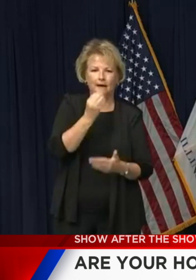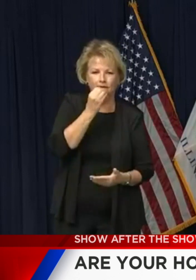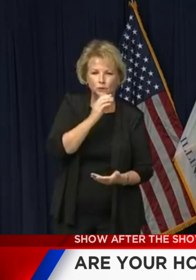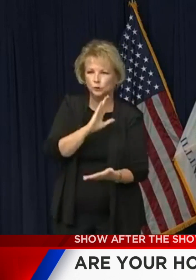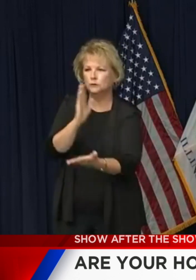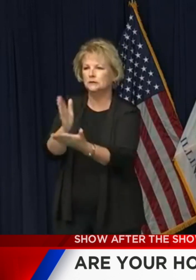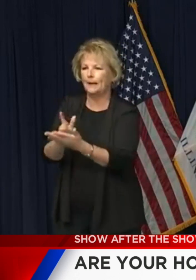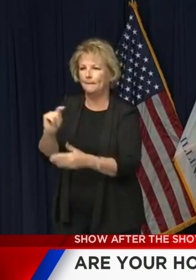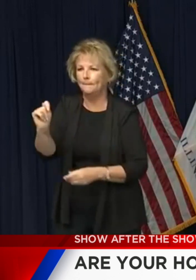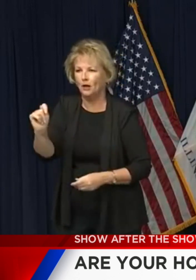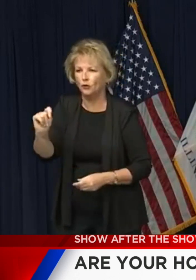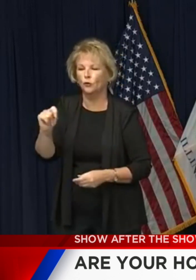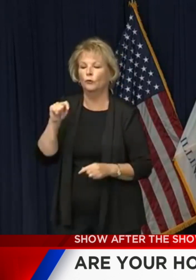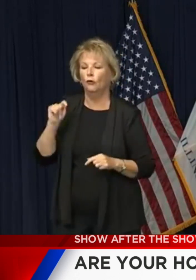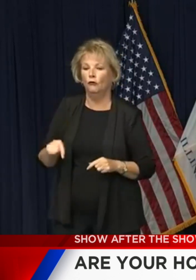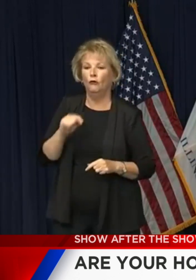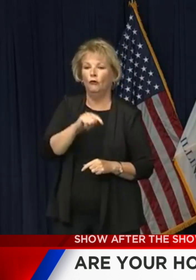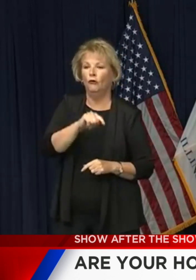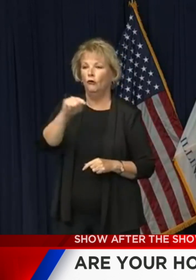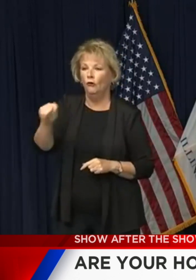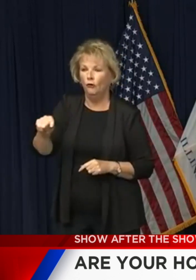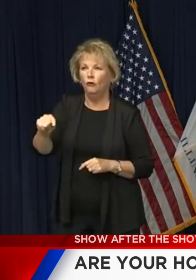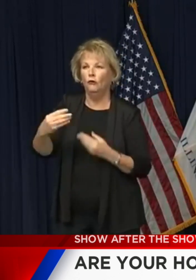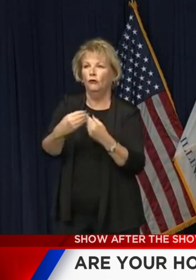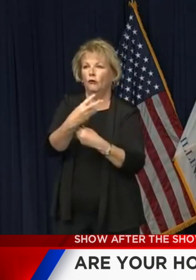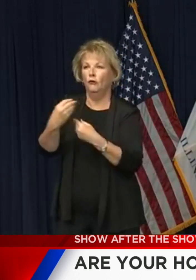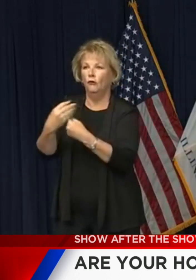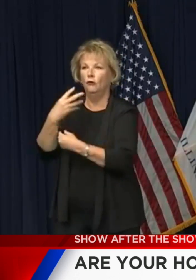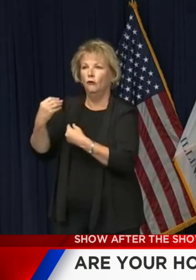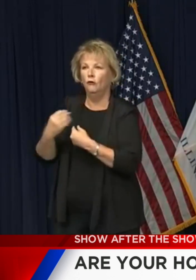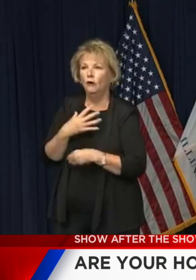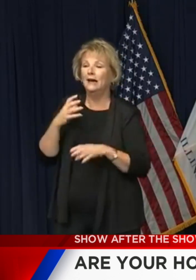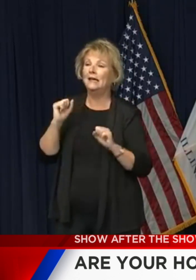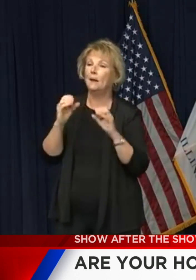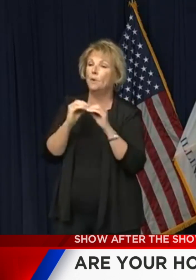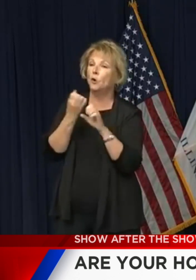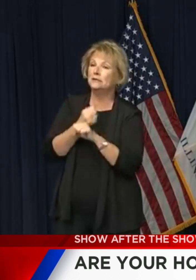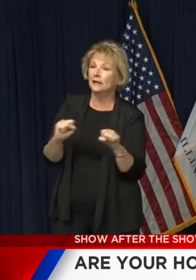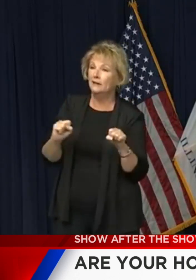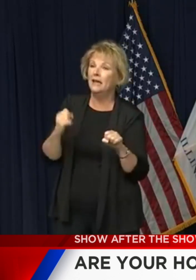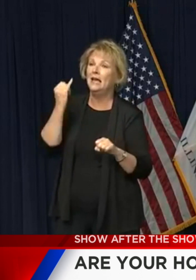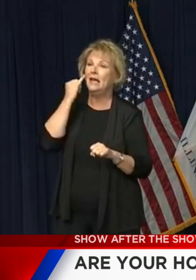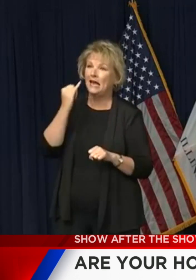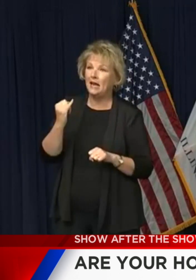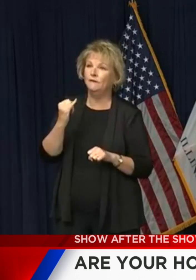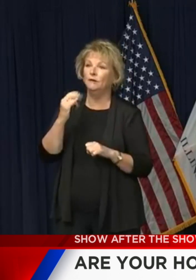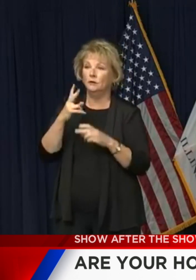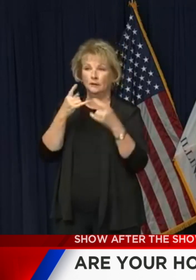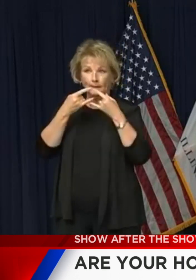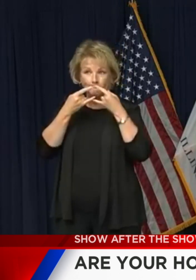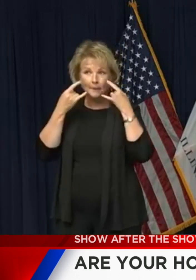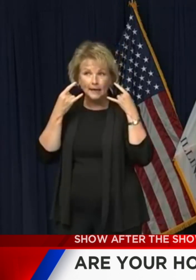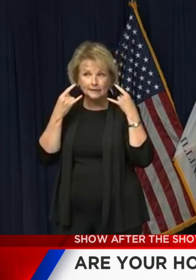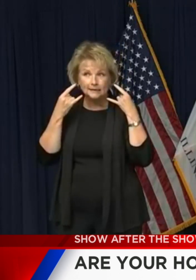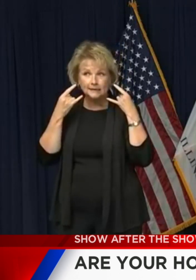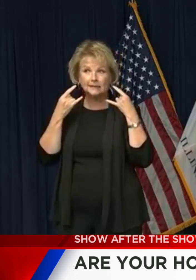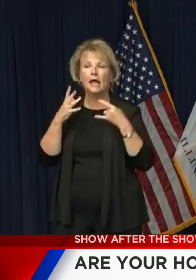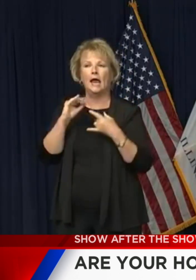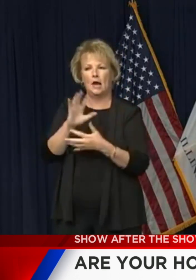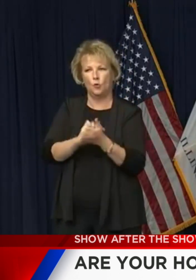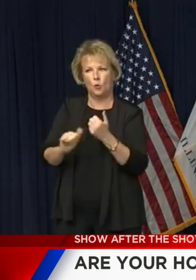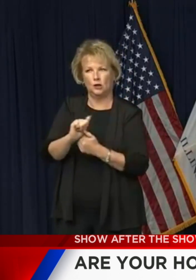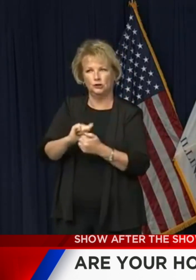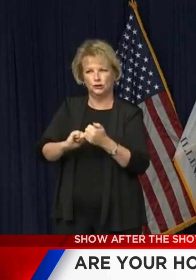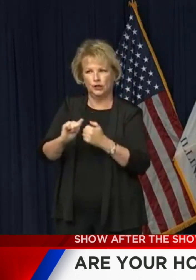bathroom breaks. All of these forms of travel can be made safer if you use your mask and continue to wash